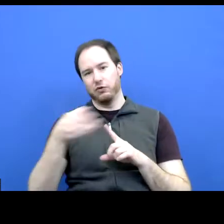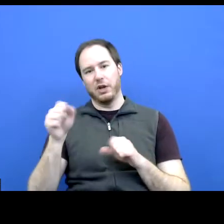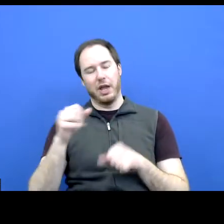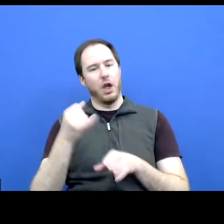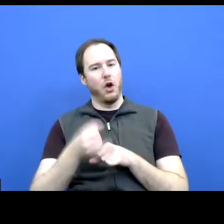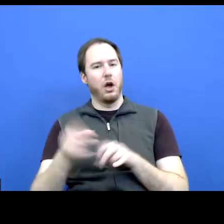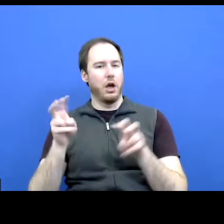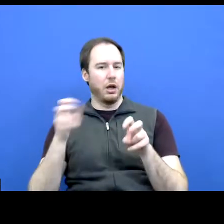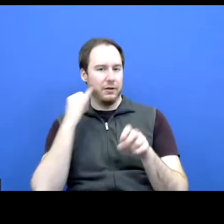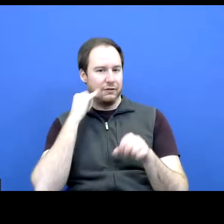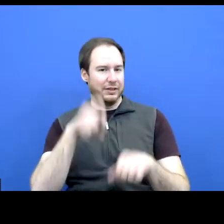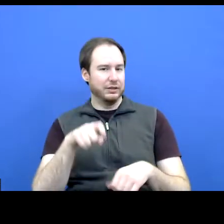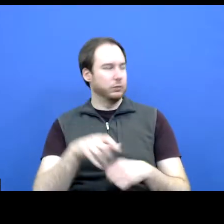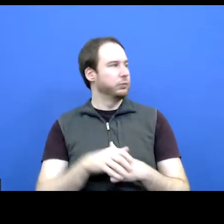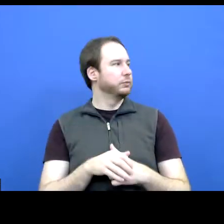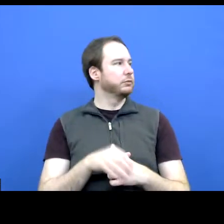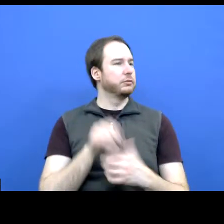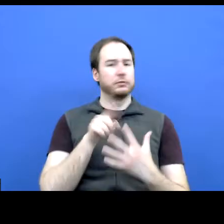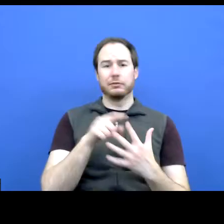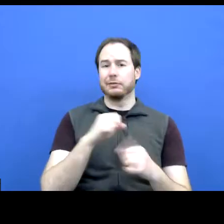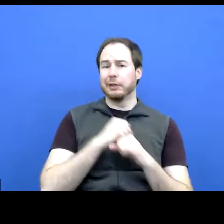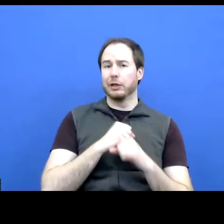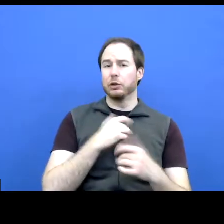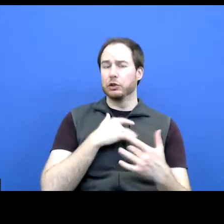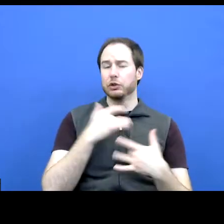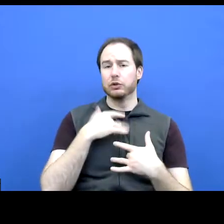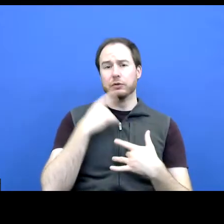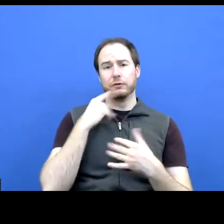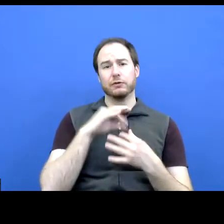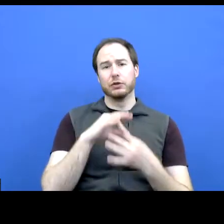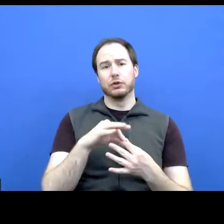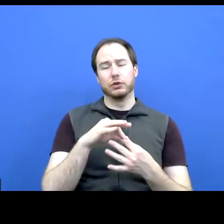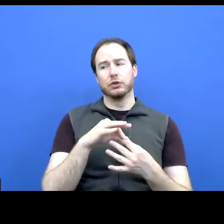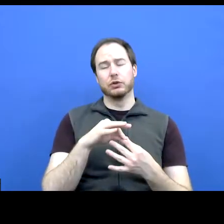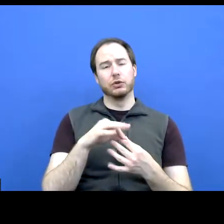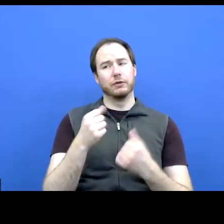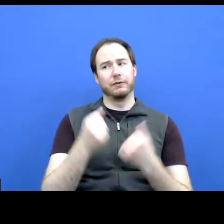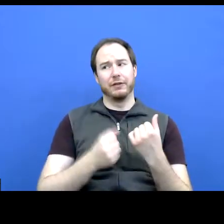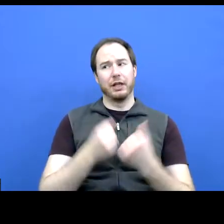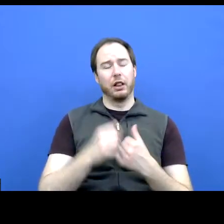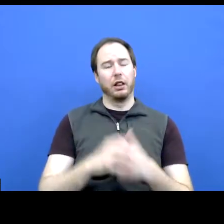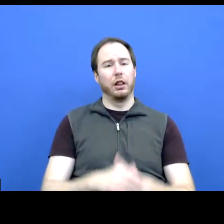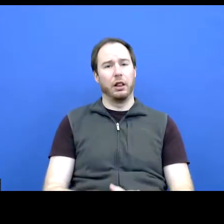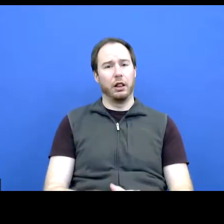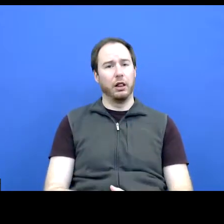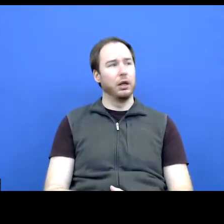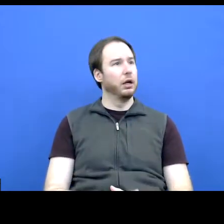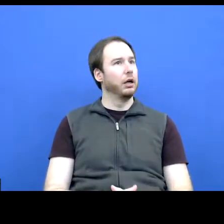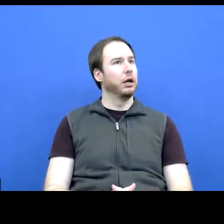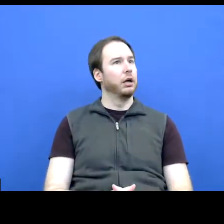if they needed to. Any security concerns with regards to the vehicles?